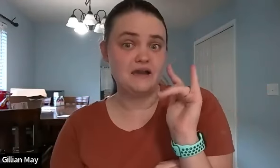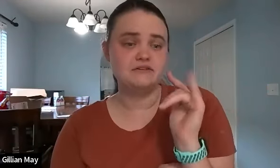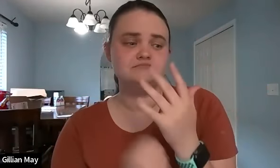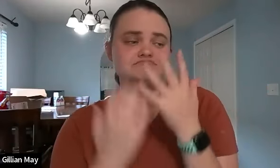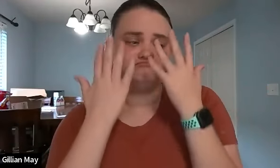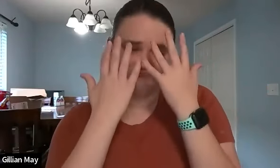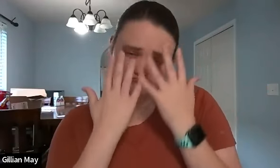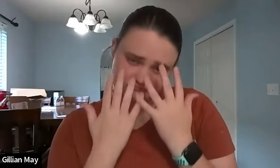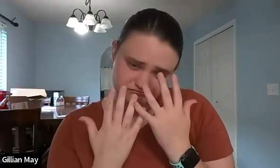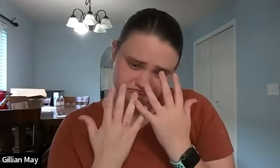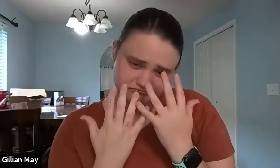25.